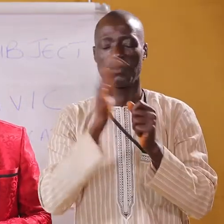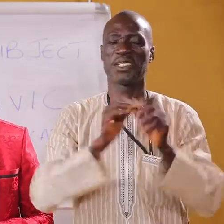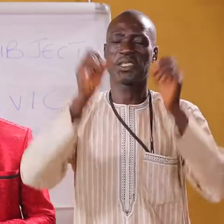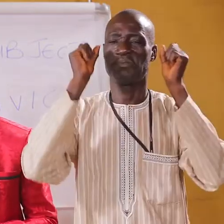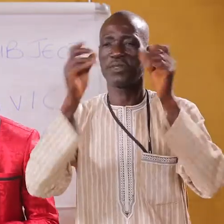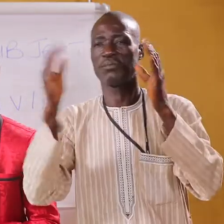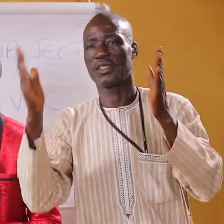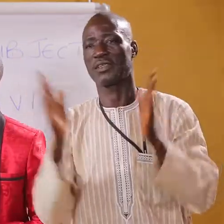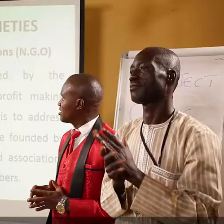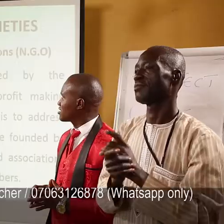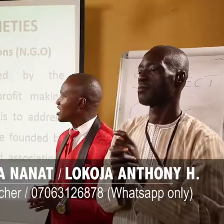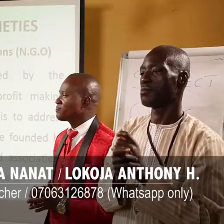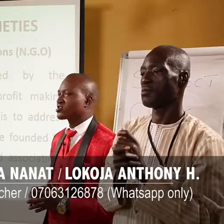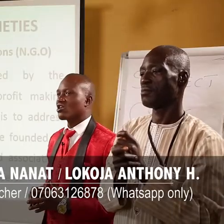etc.